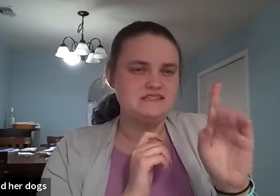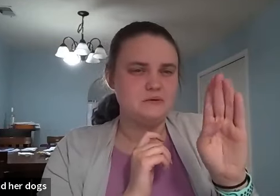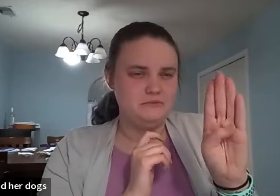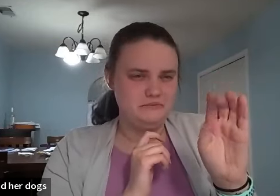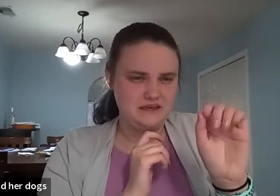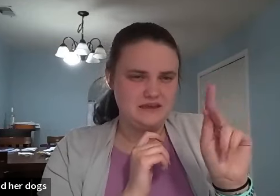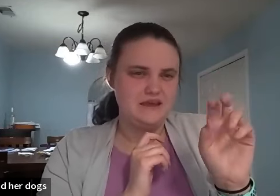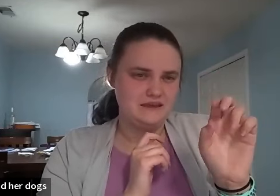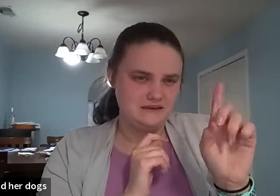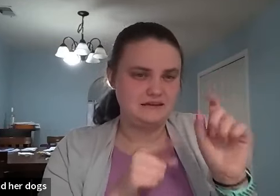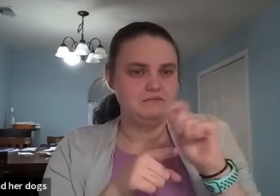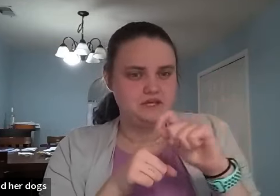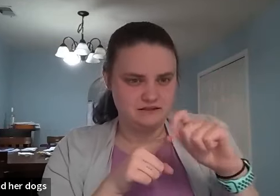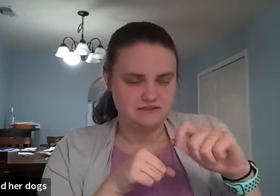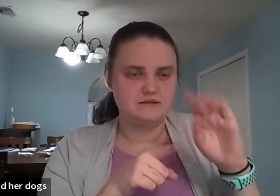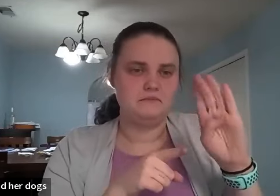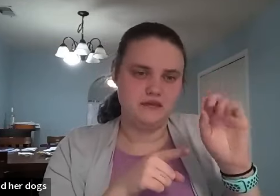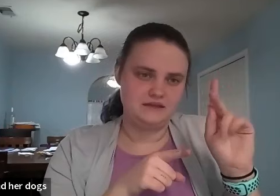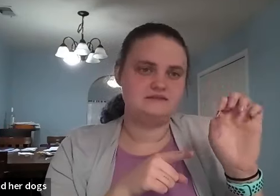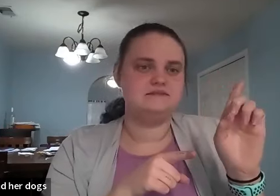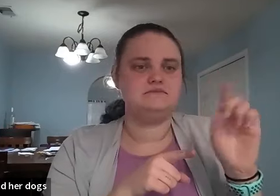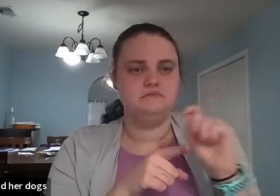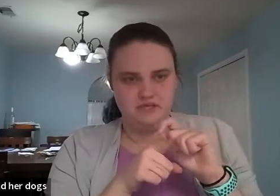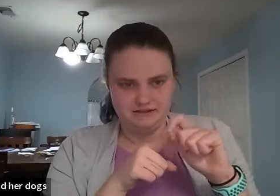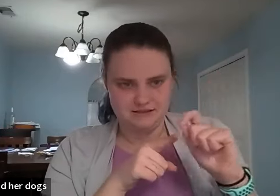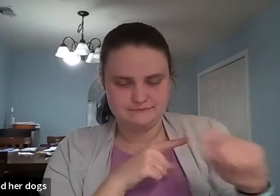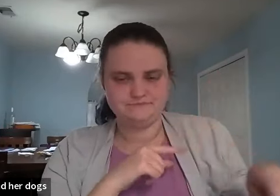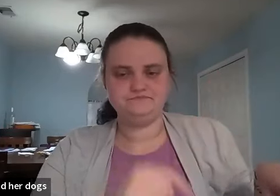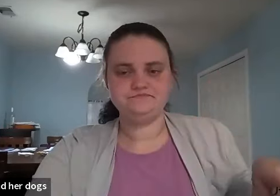so B-A-K-E-D, beans, baked beans.